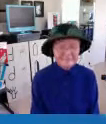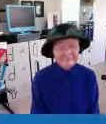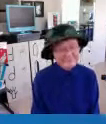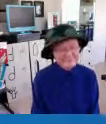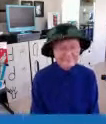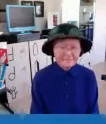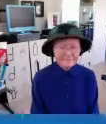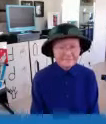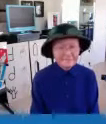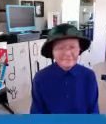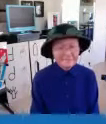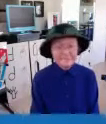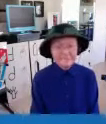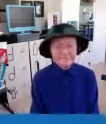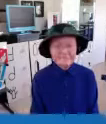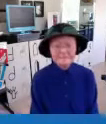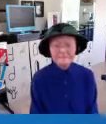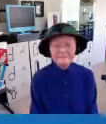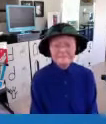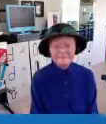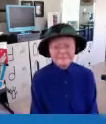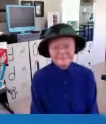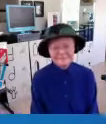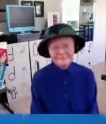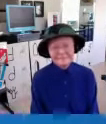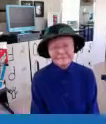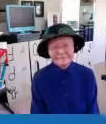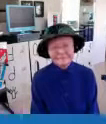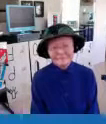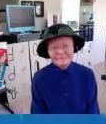Then, okay, here's the Honduran behind.